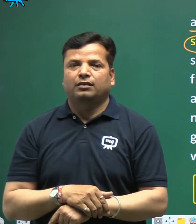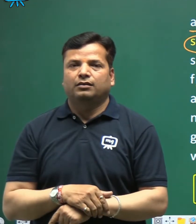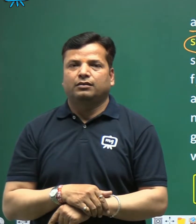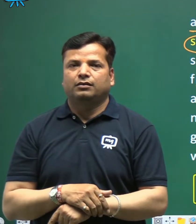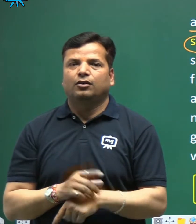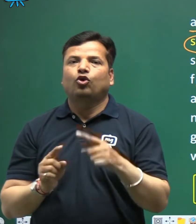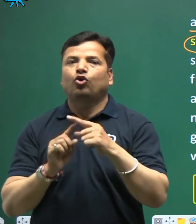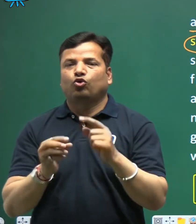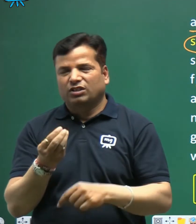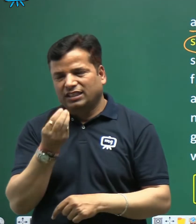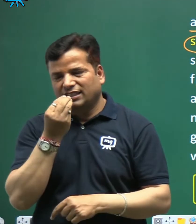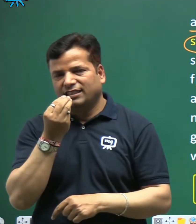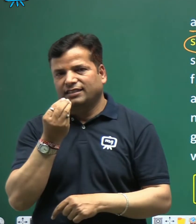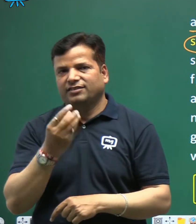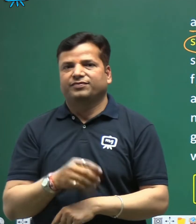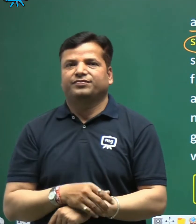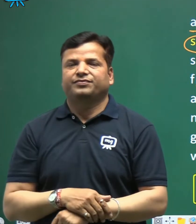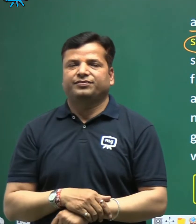to eat